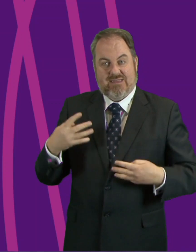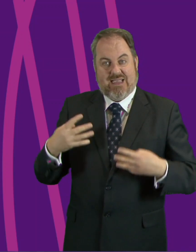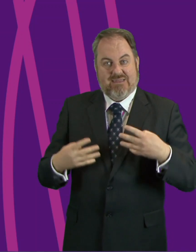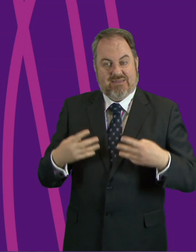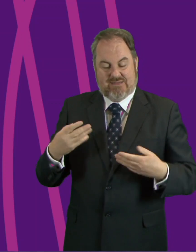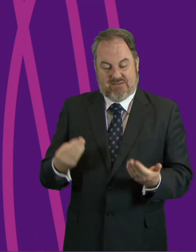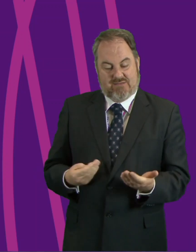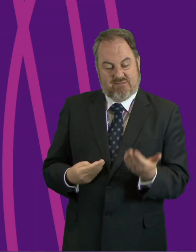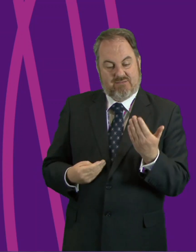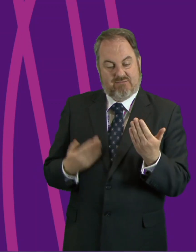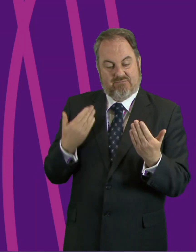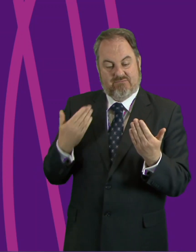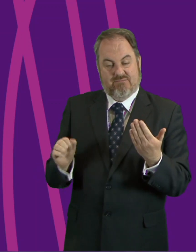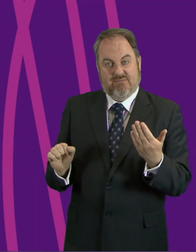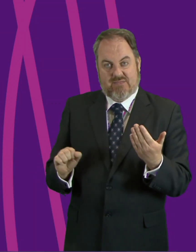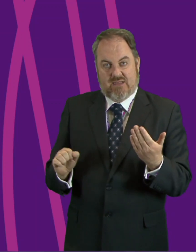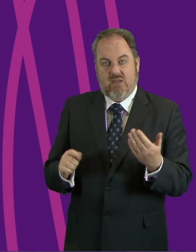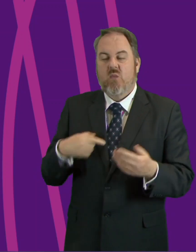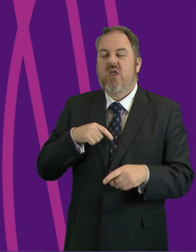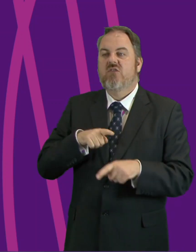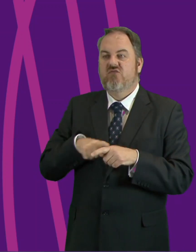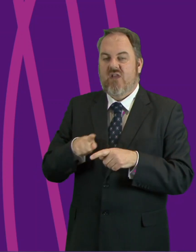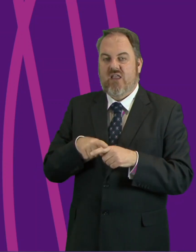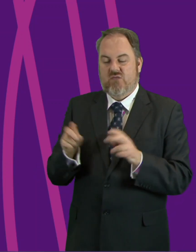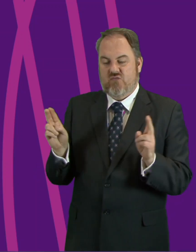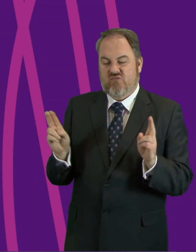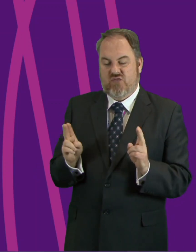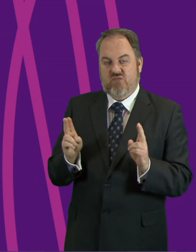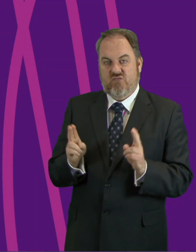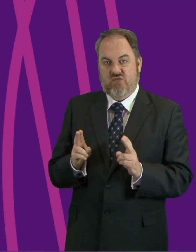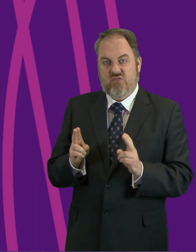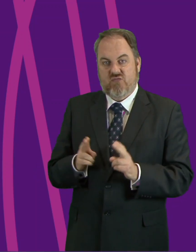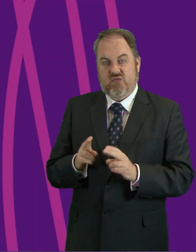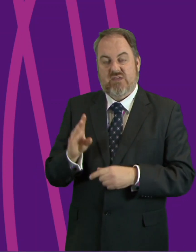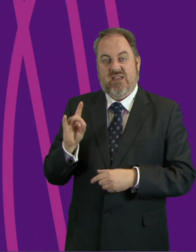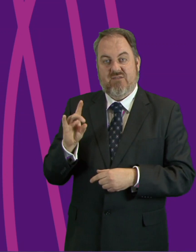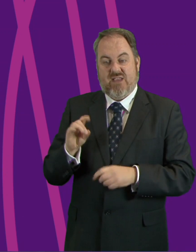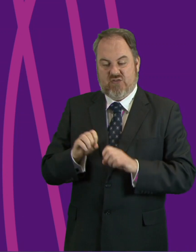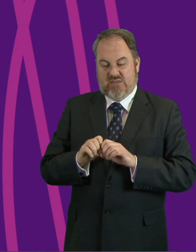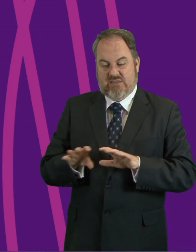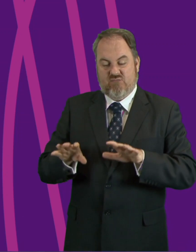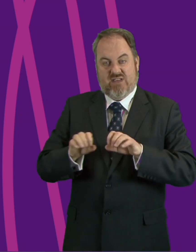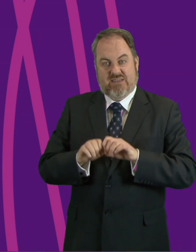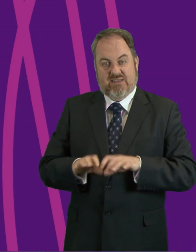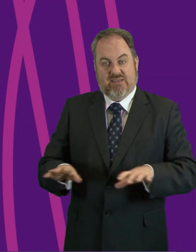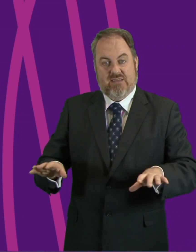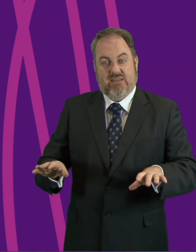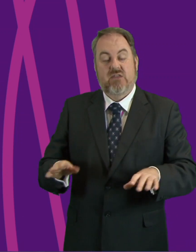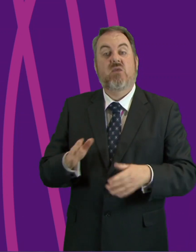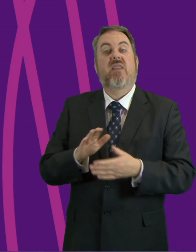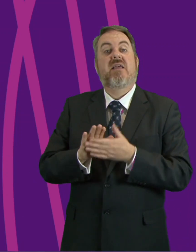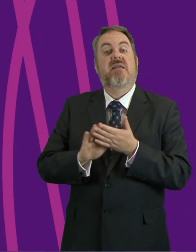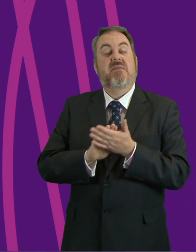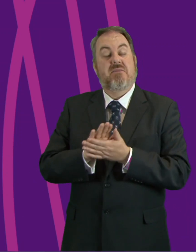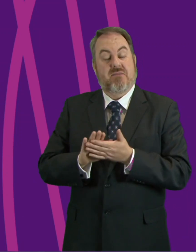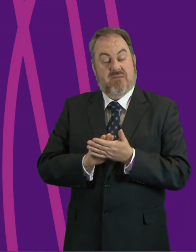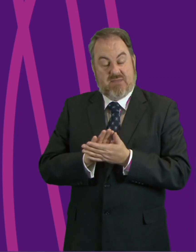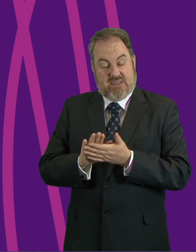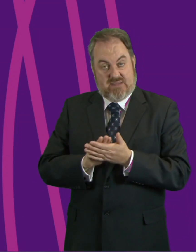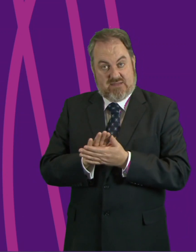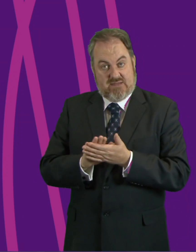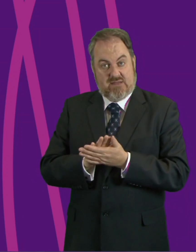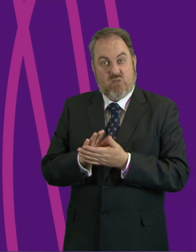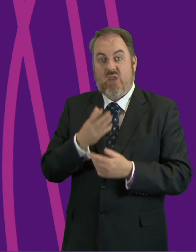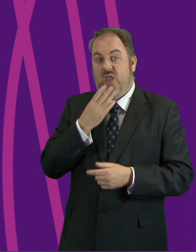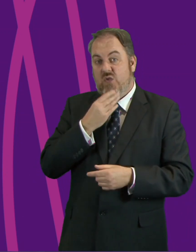priority is to prevent infection getting into a care home. And the ways in which that is done is clinically